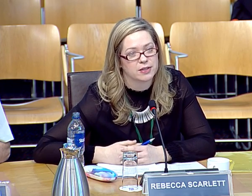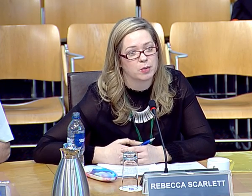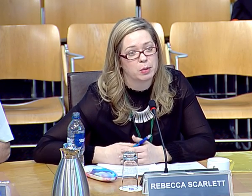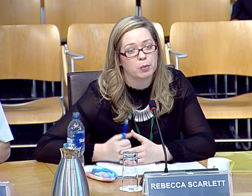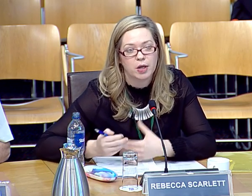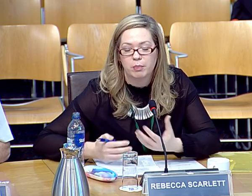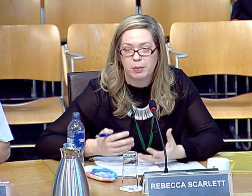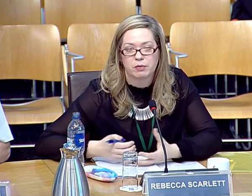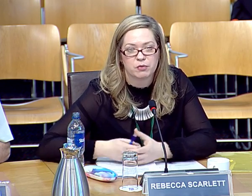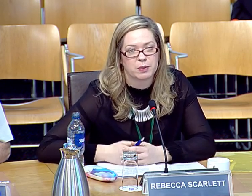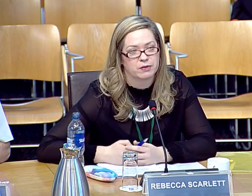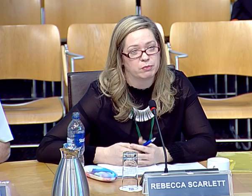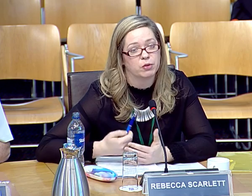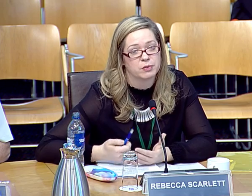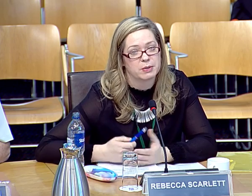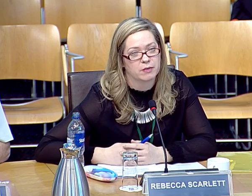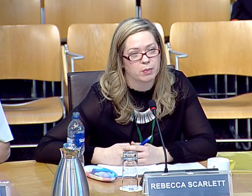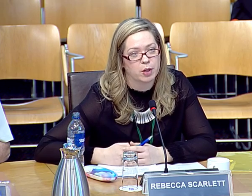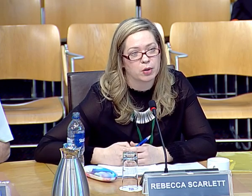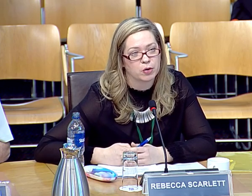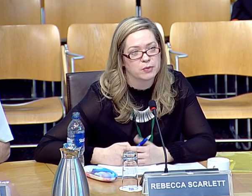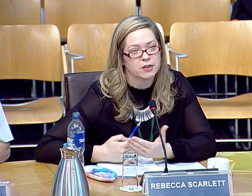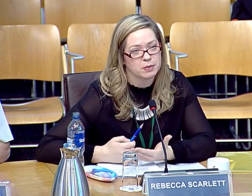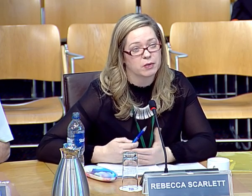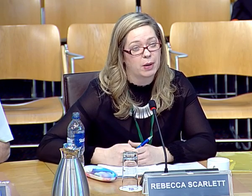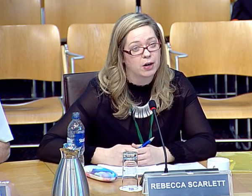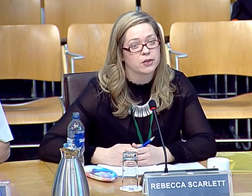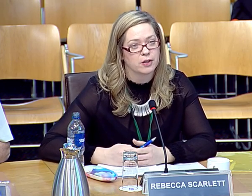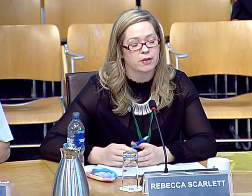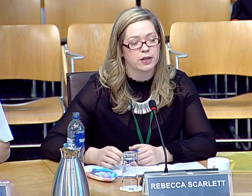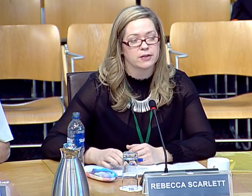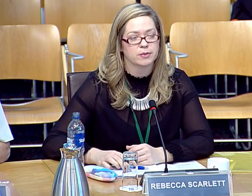disabled people, maybe from specific impairment groups and the specific barriers that they face.